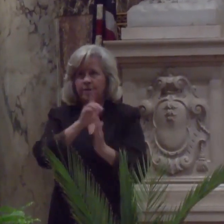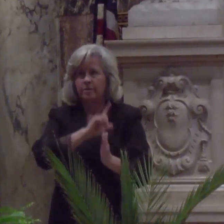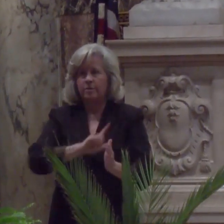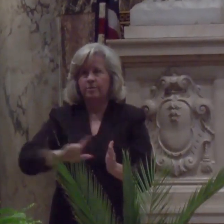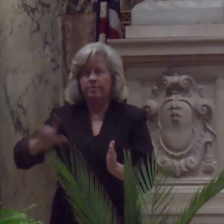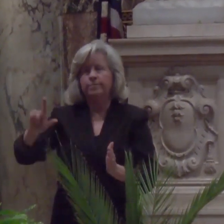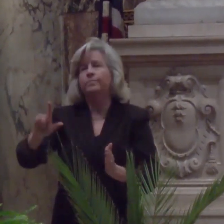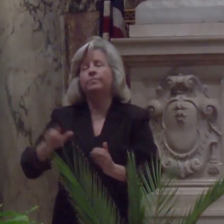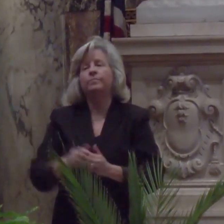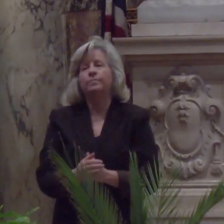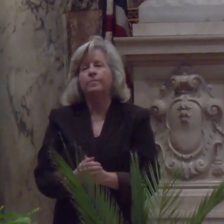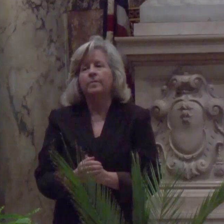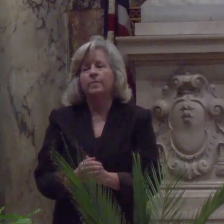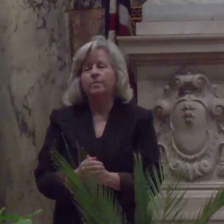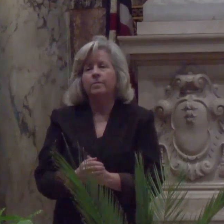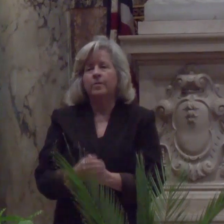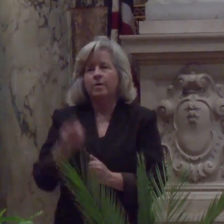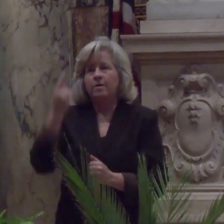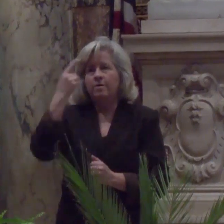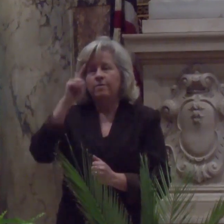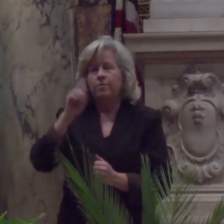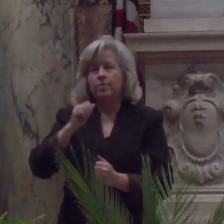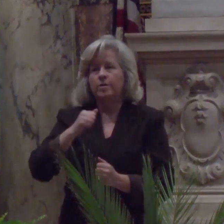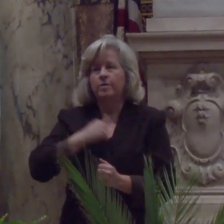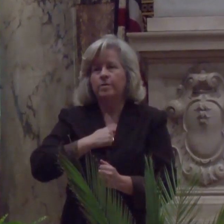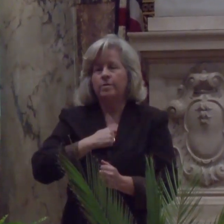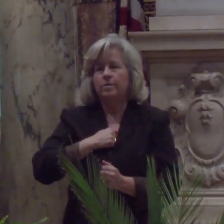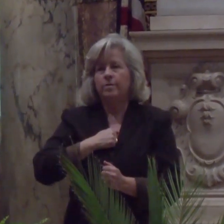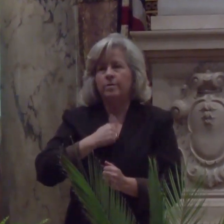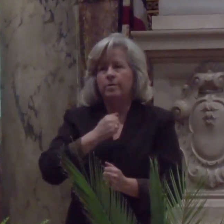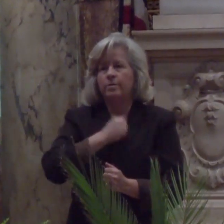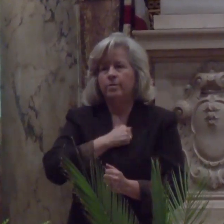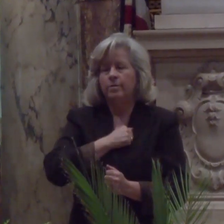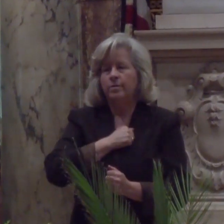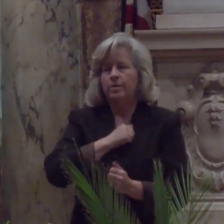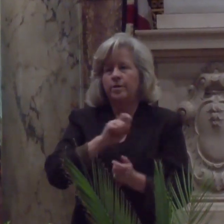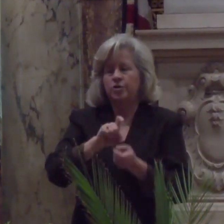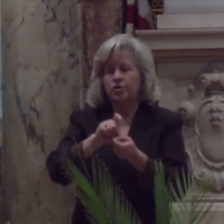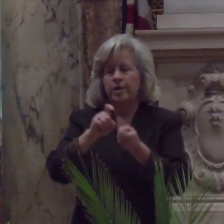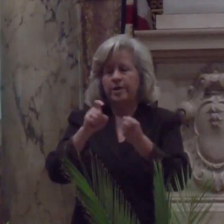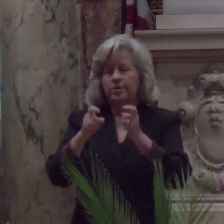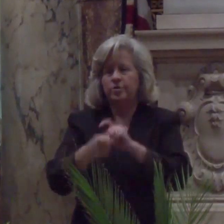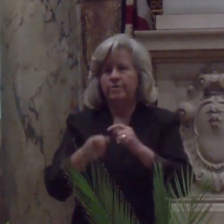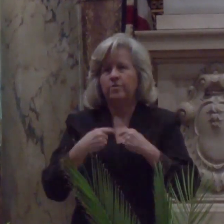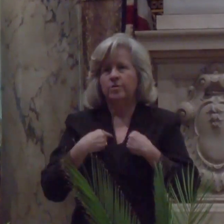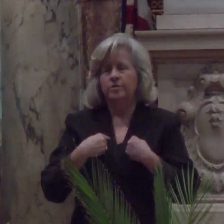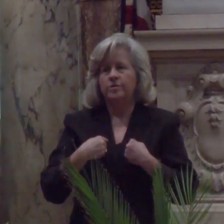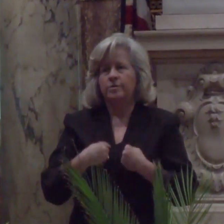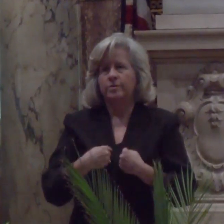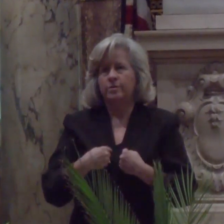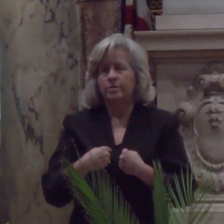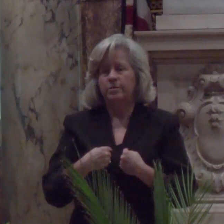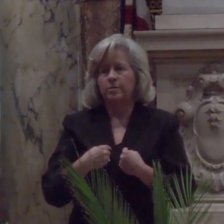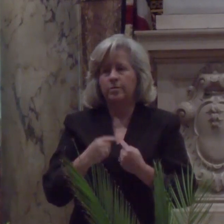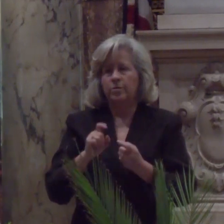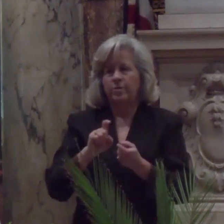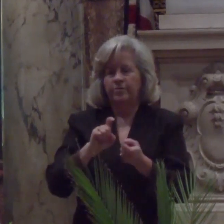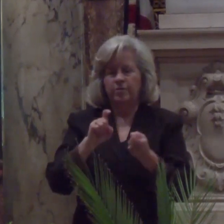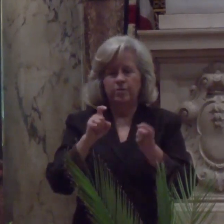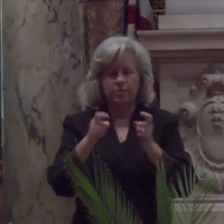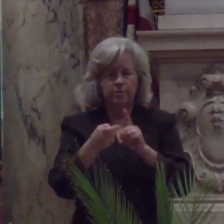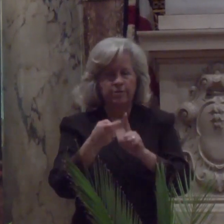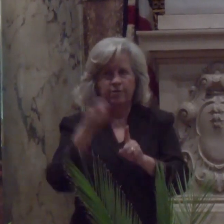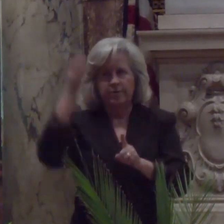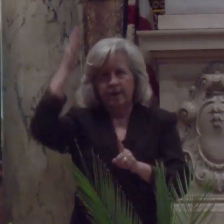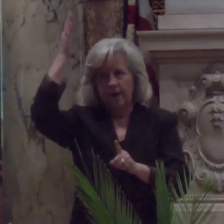Lord, hear our prayer. For the repentance and conversion of all hearts that have turned away from the Lord, and for the salvation